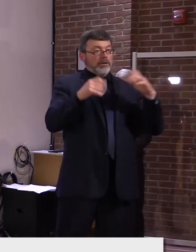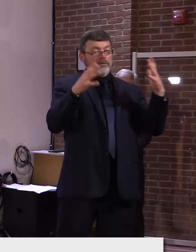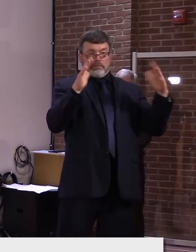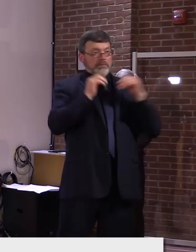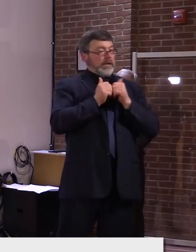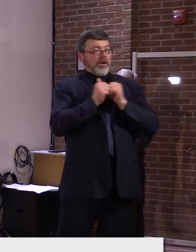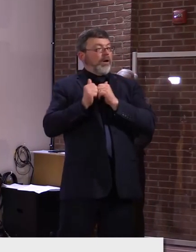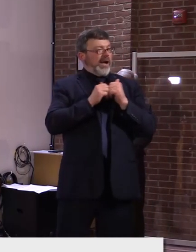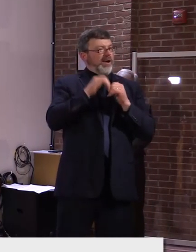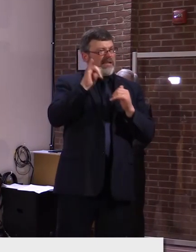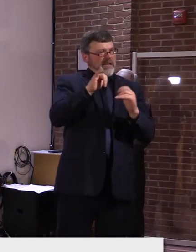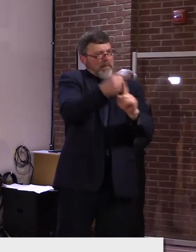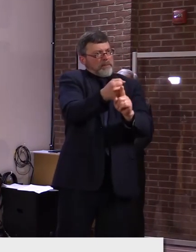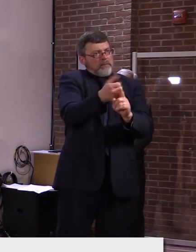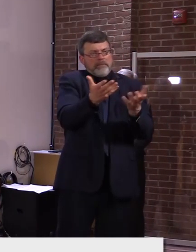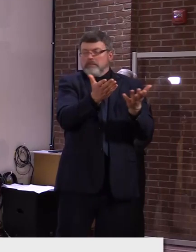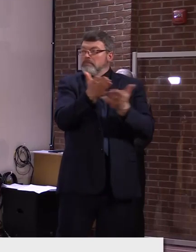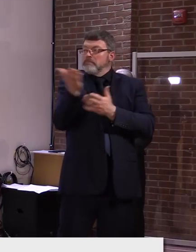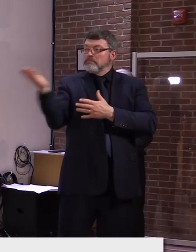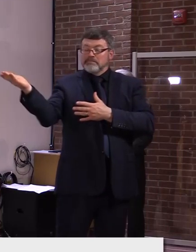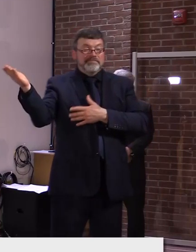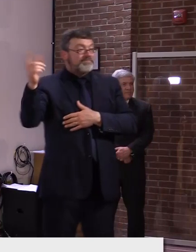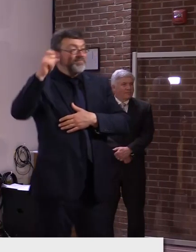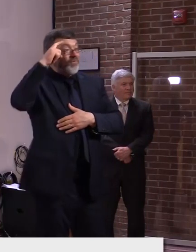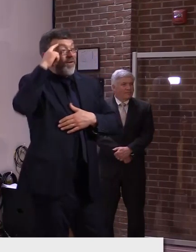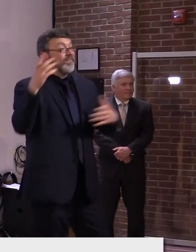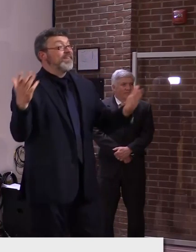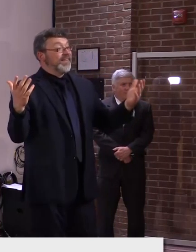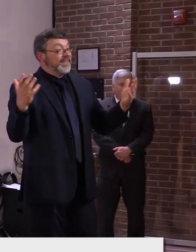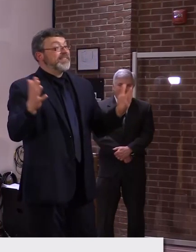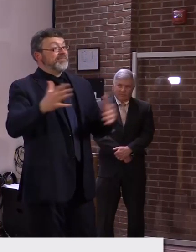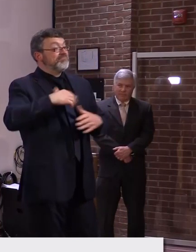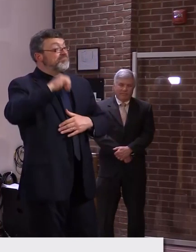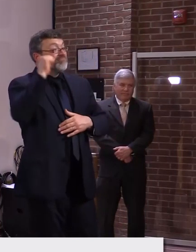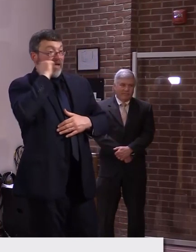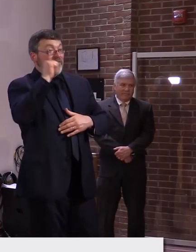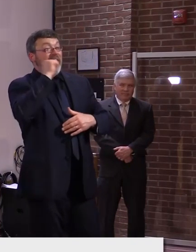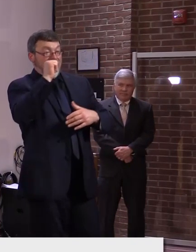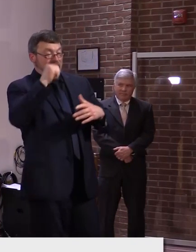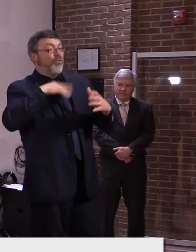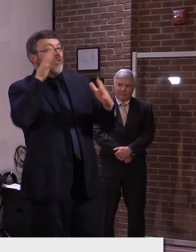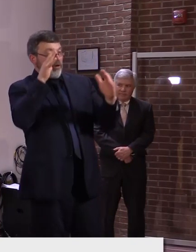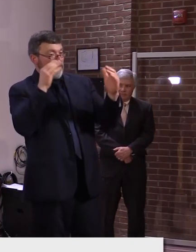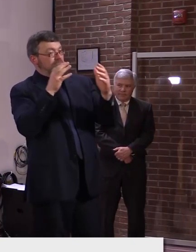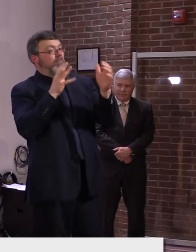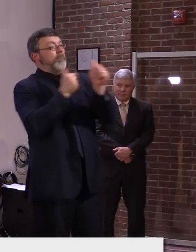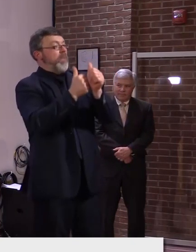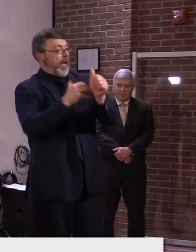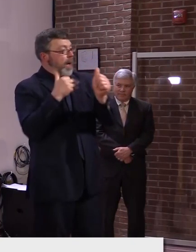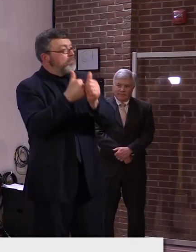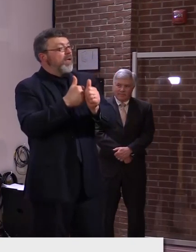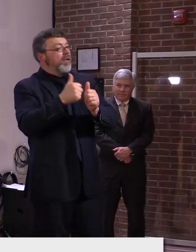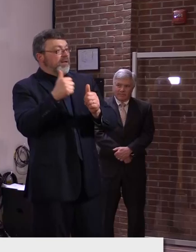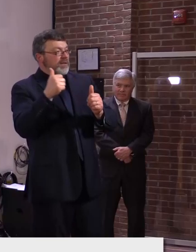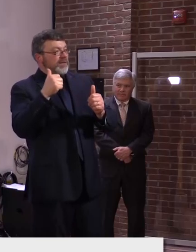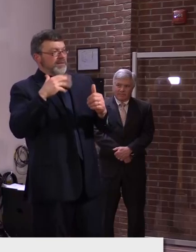we're going to attempt to let everyone know on a daily basis where we stand. So if we know that we have 29,000 whatever